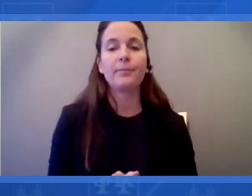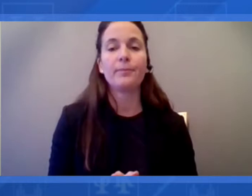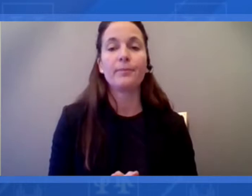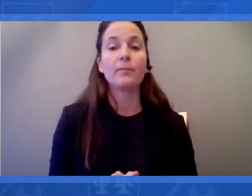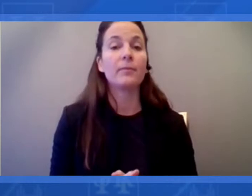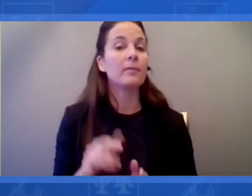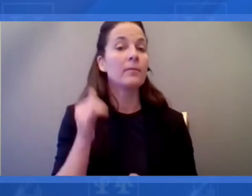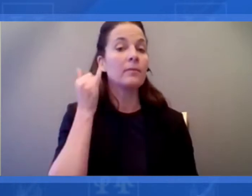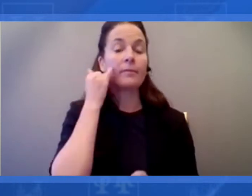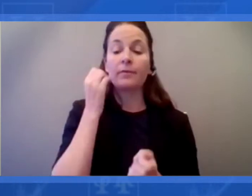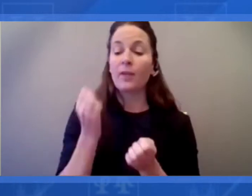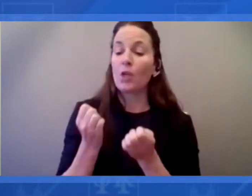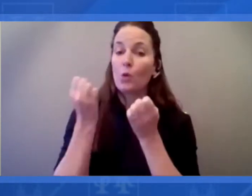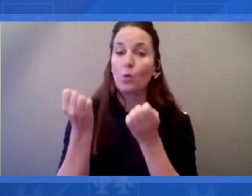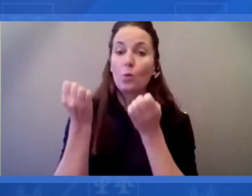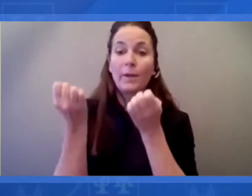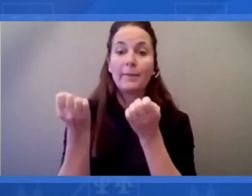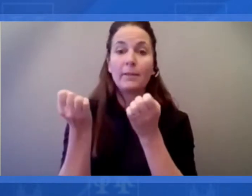equipment failures.